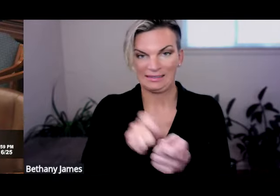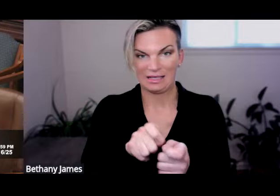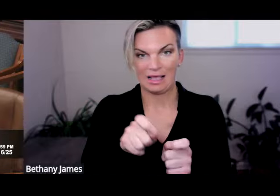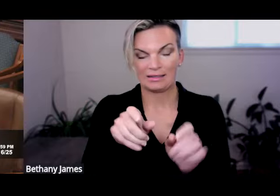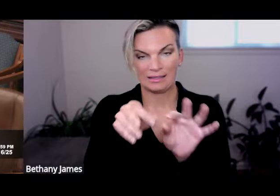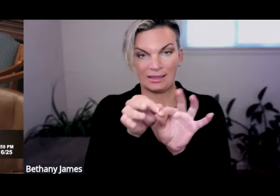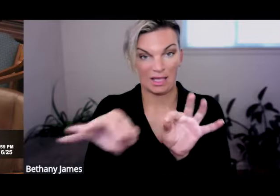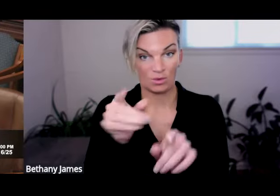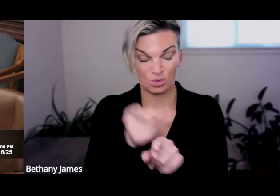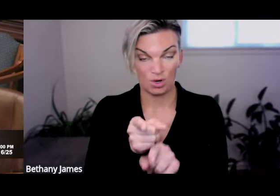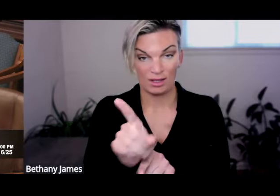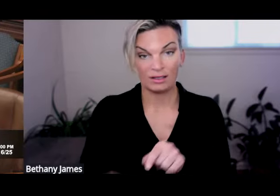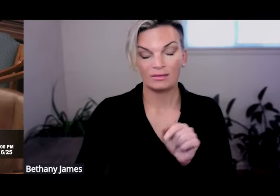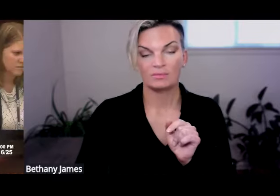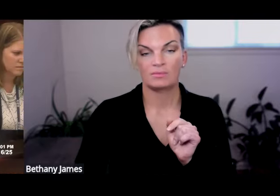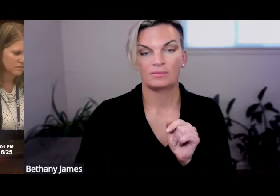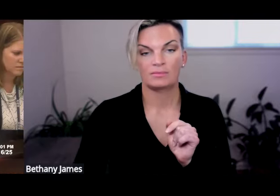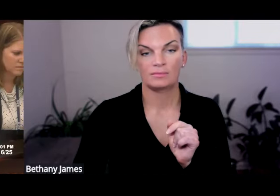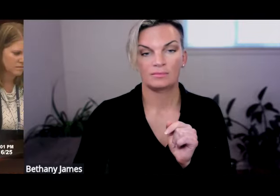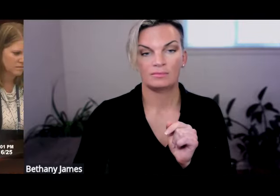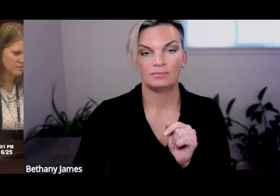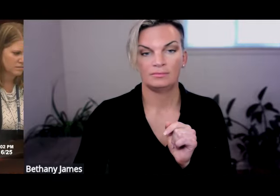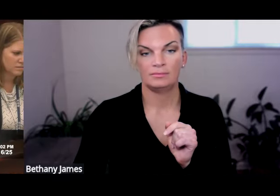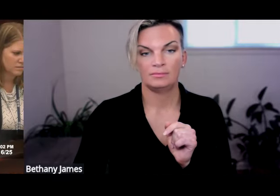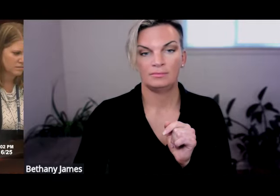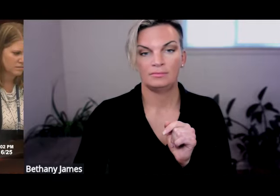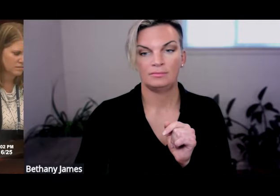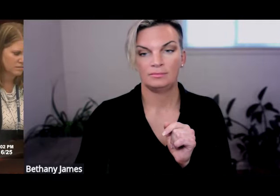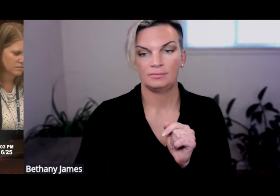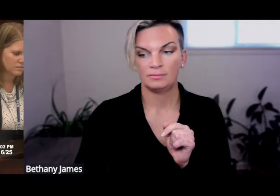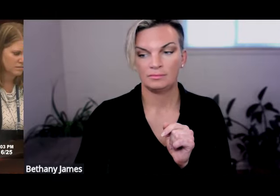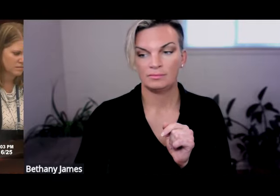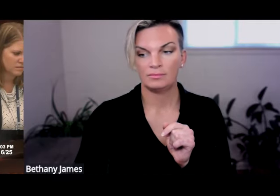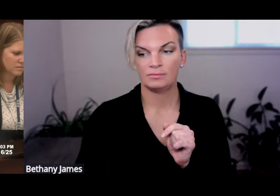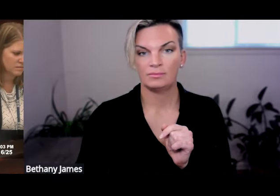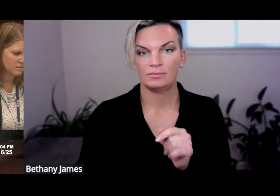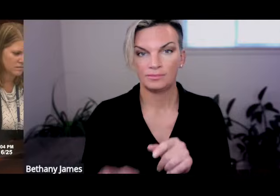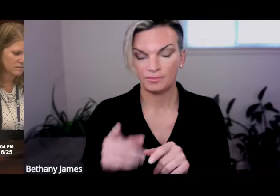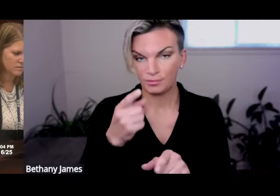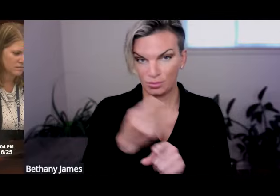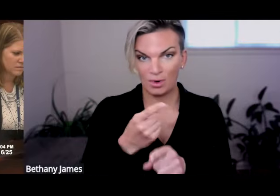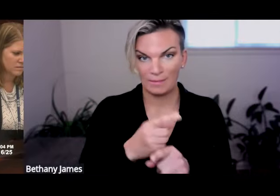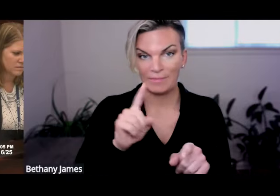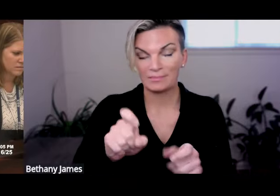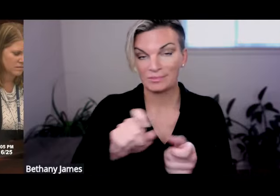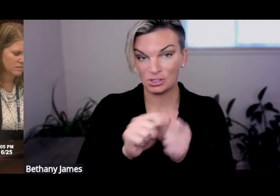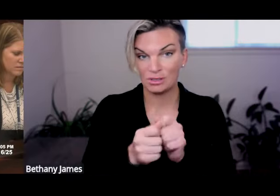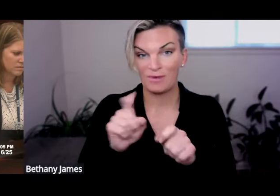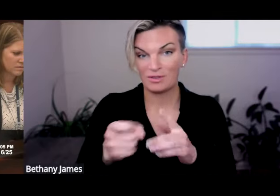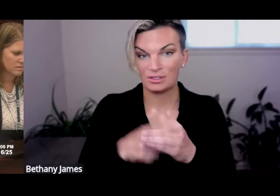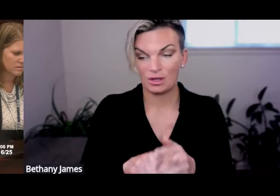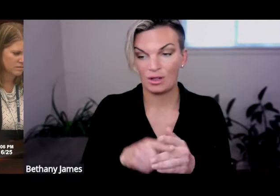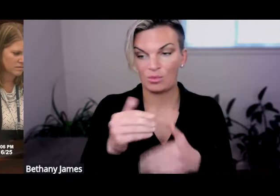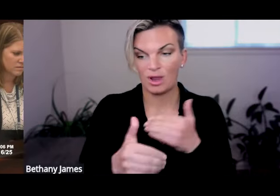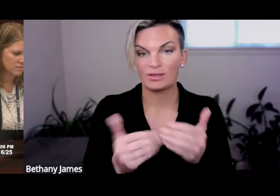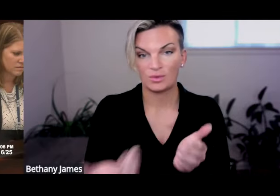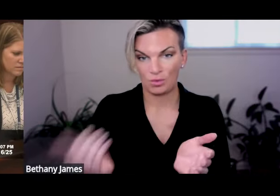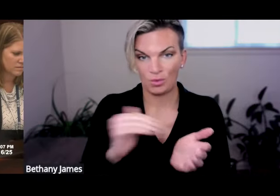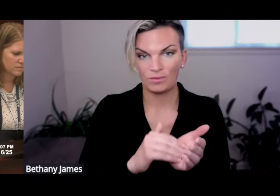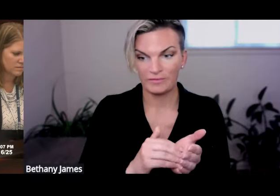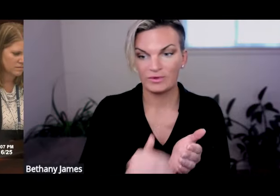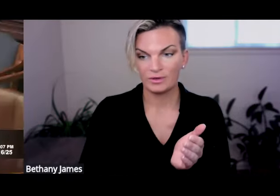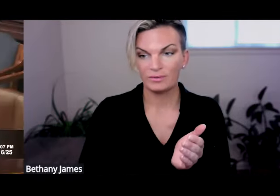then, correct? Correct. At this point, I mean, you can change it, but you have to start the process over. No, I right? get it. But yeah, The like, point being is if this